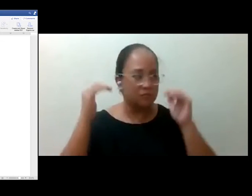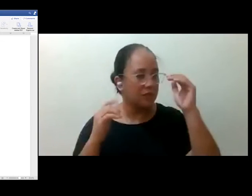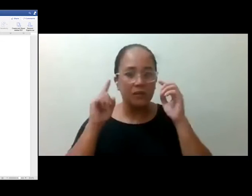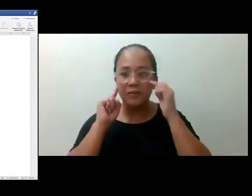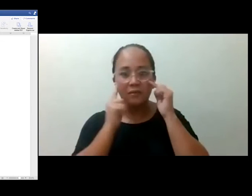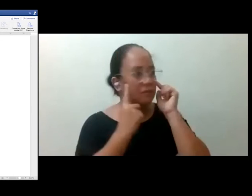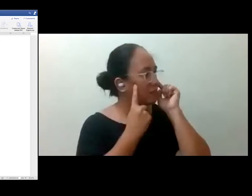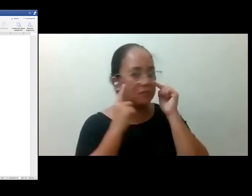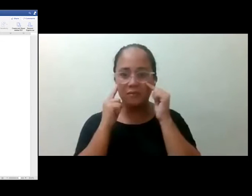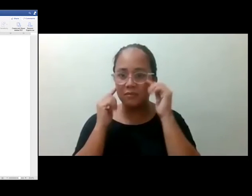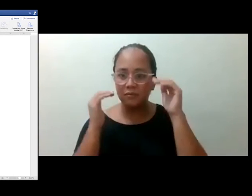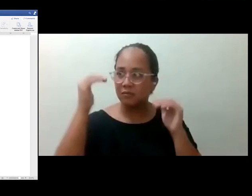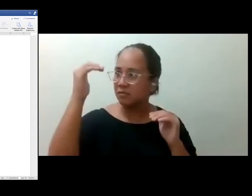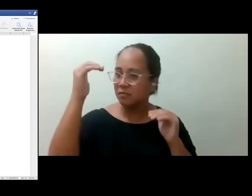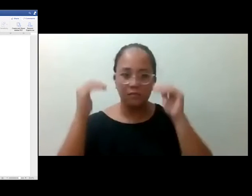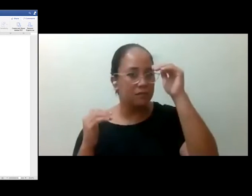side.